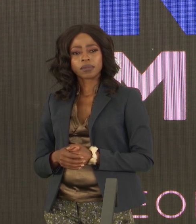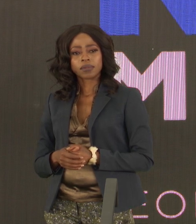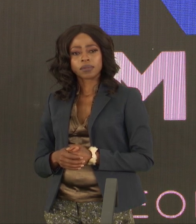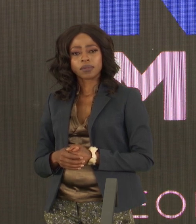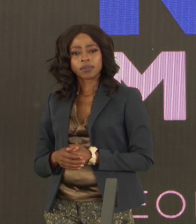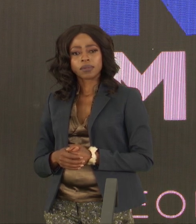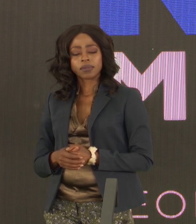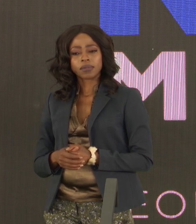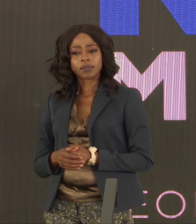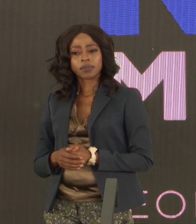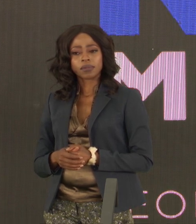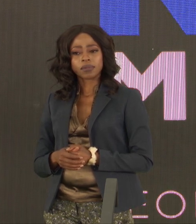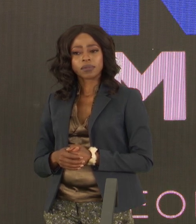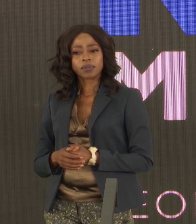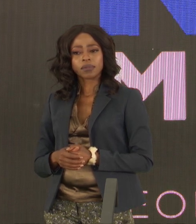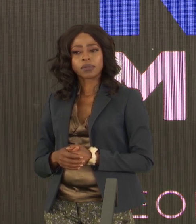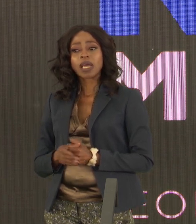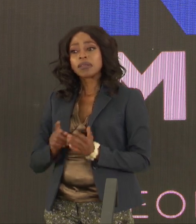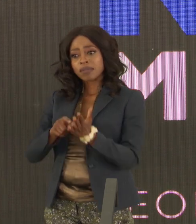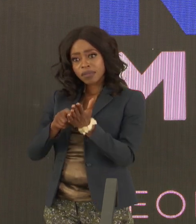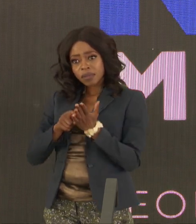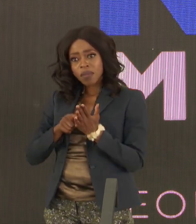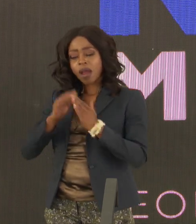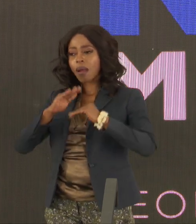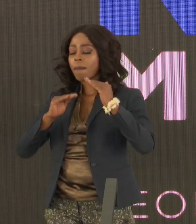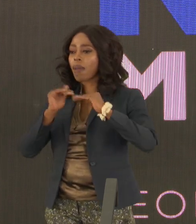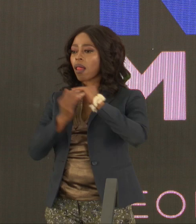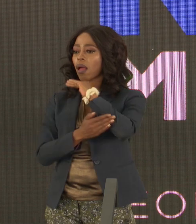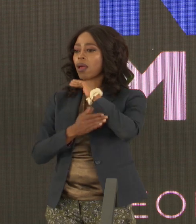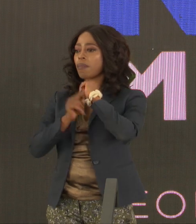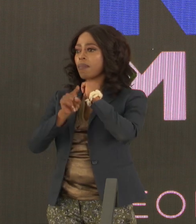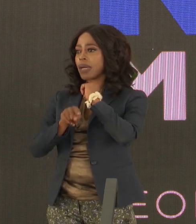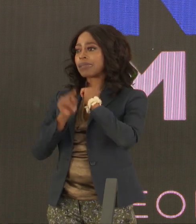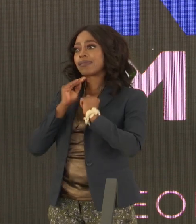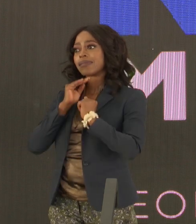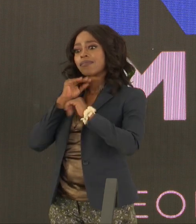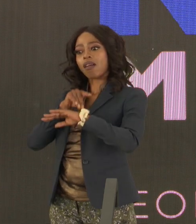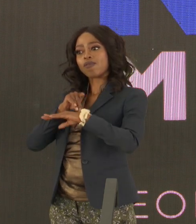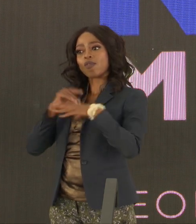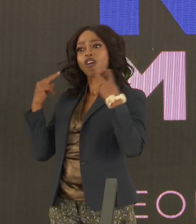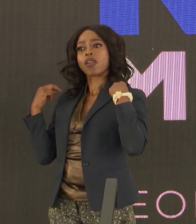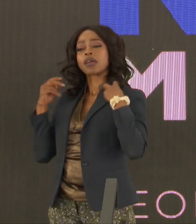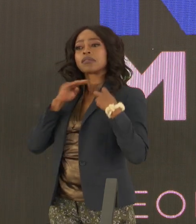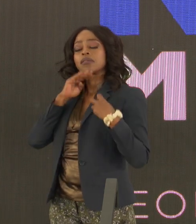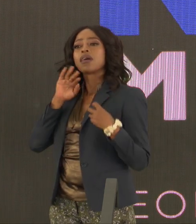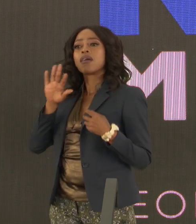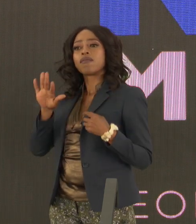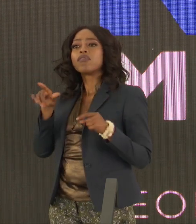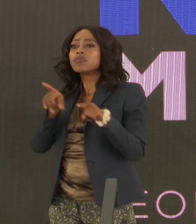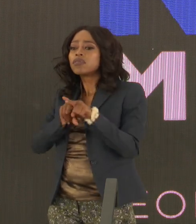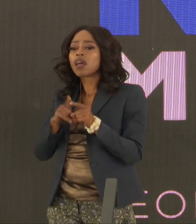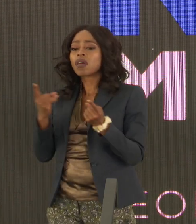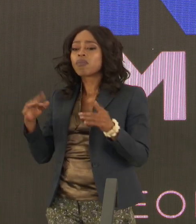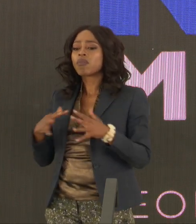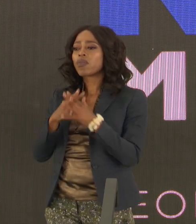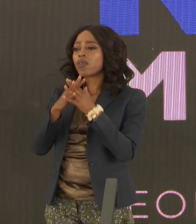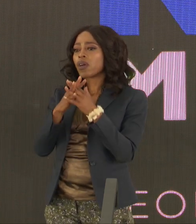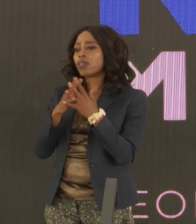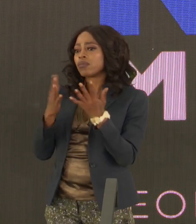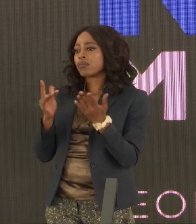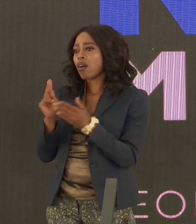We must demand and build a country where we have enough doctors and nurses and other healthcare workers and